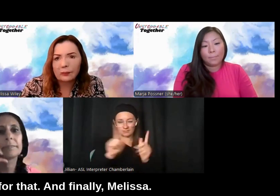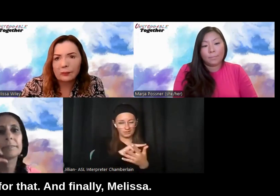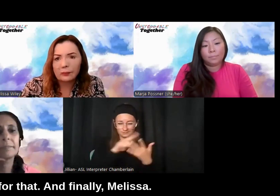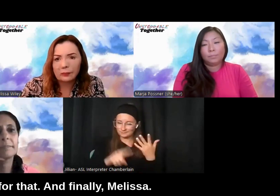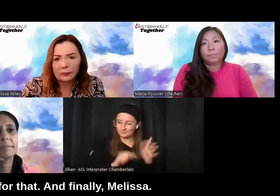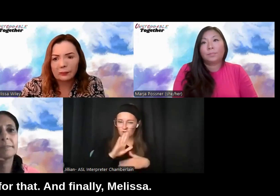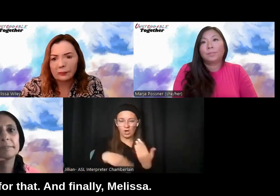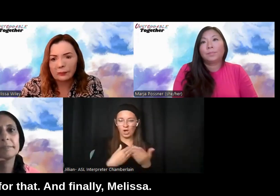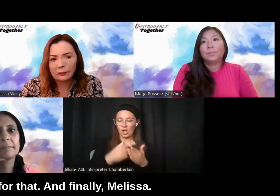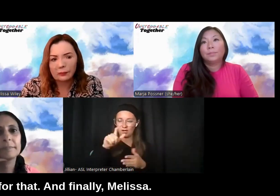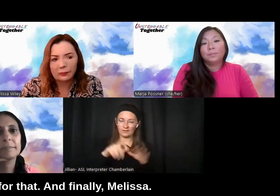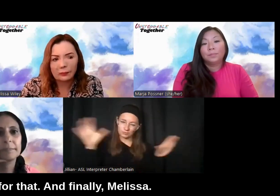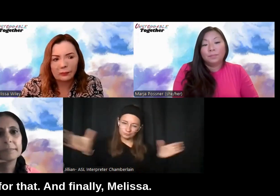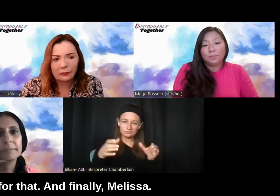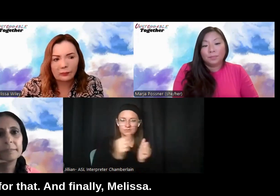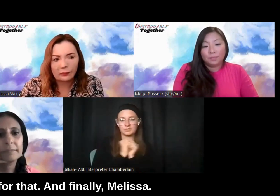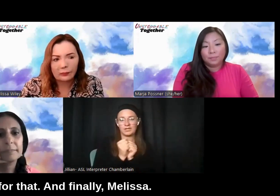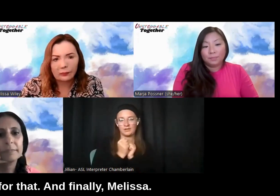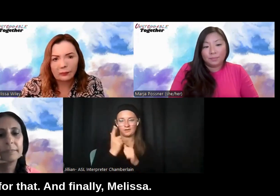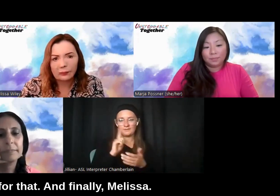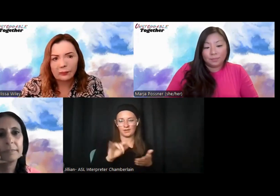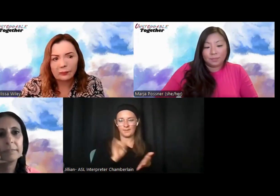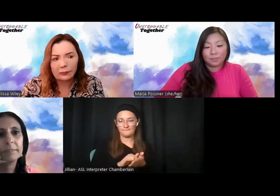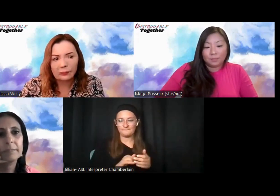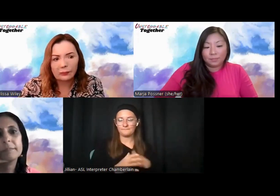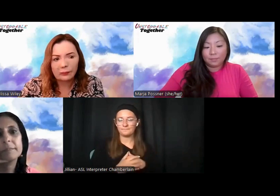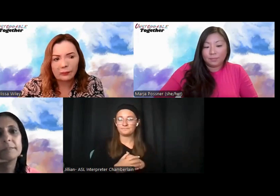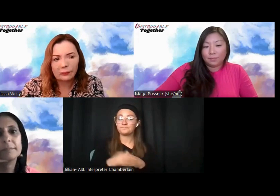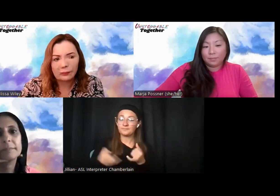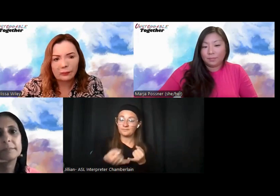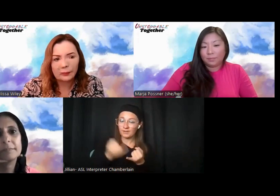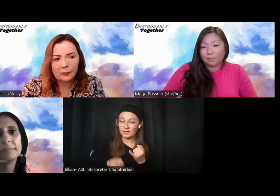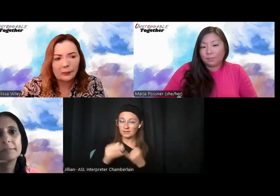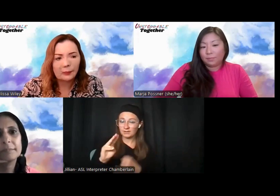Thank you for that. And finally, Melissa.